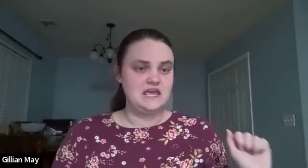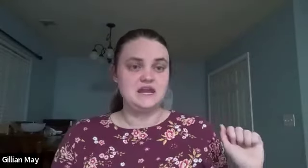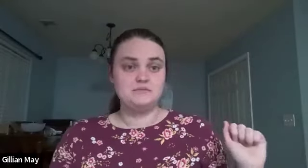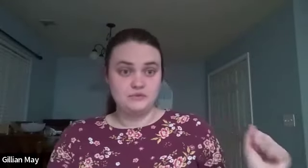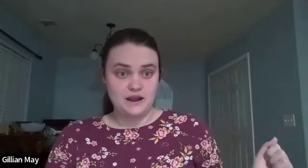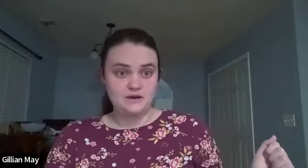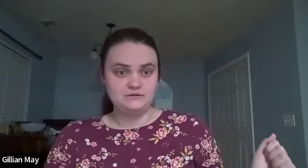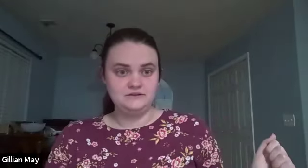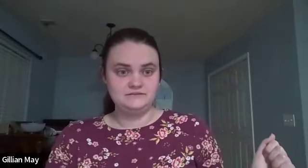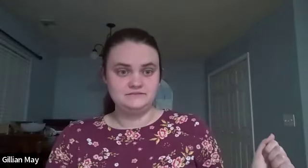Then proud.